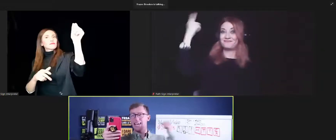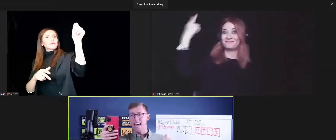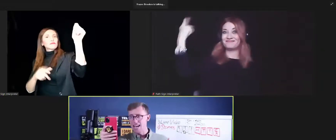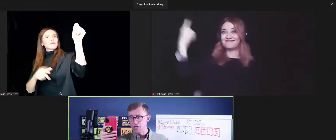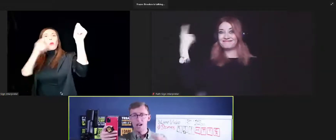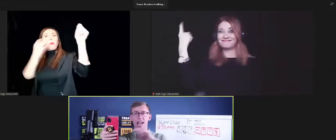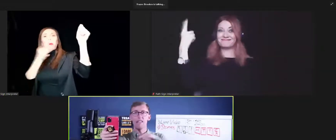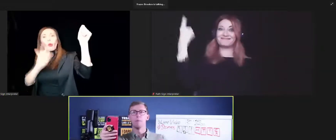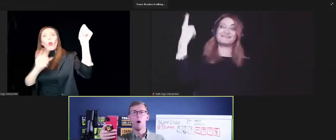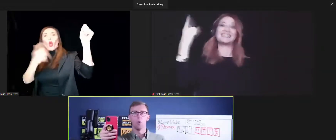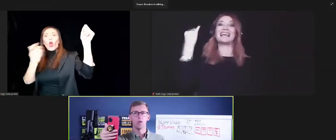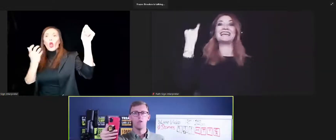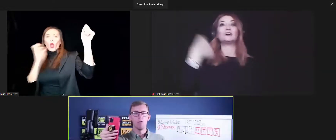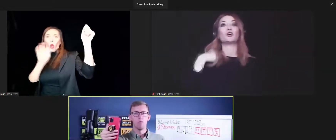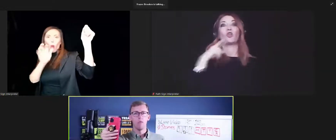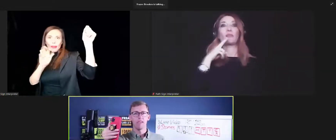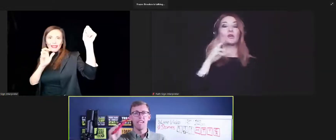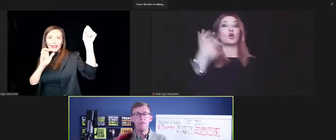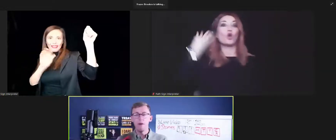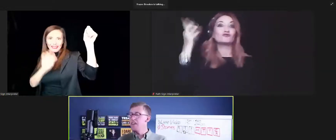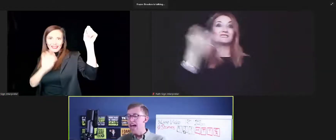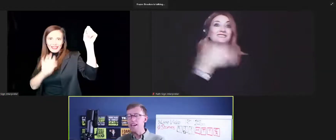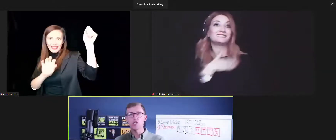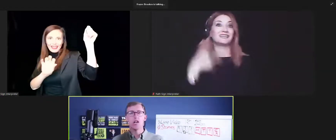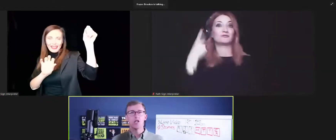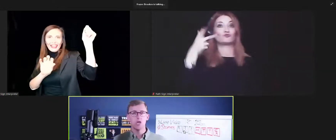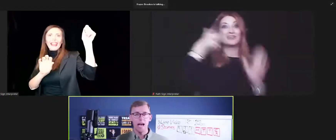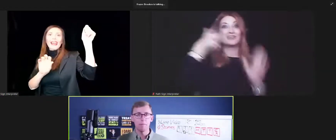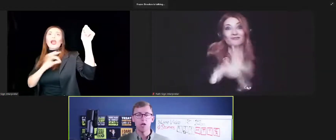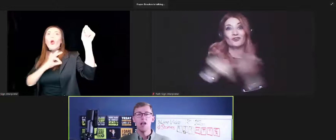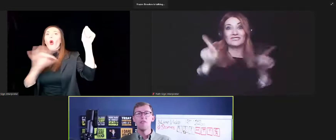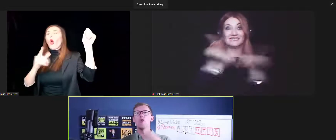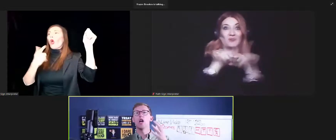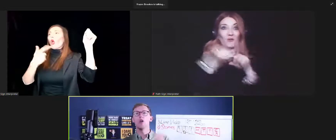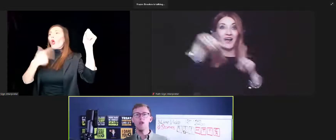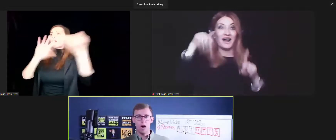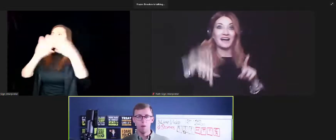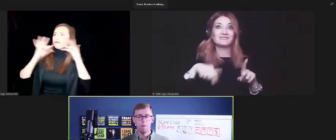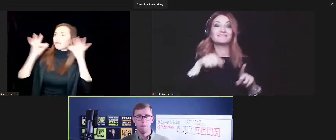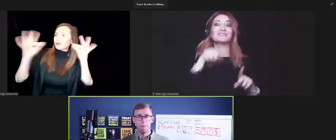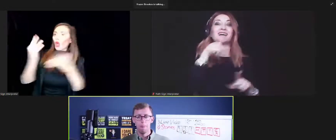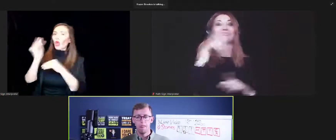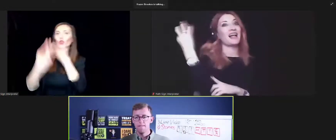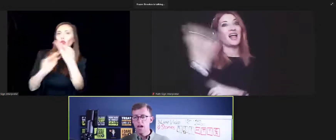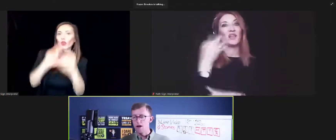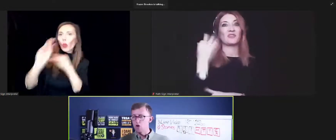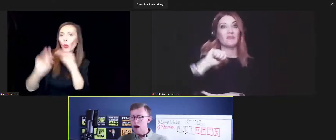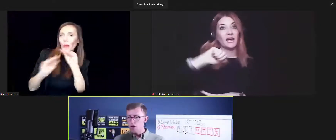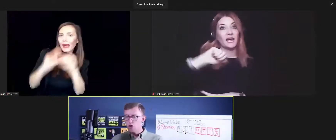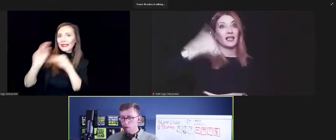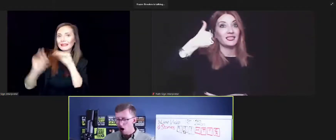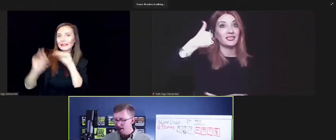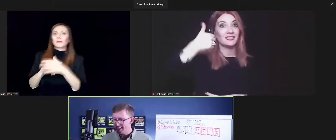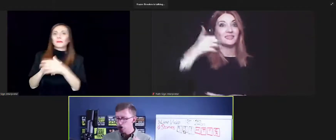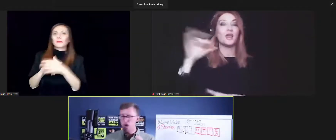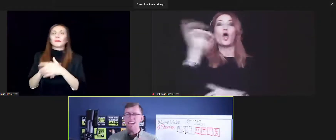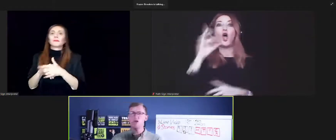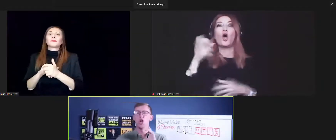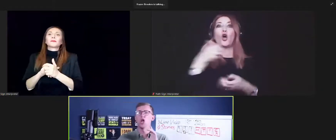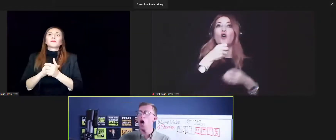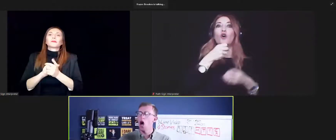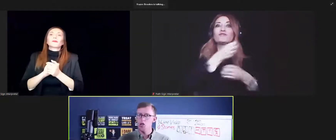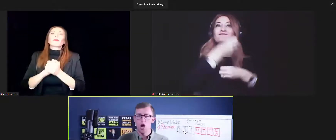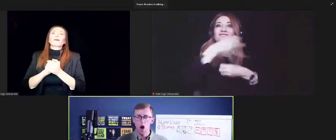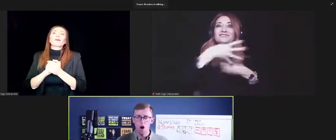heck yes in the poll. Give them the next steps. Then you're going to reach out. Attraction marketing has changed